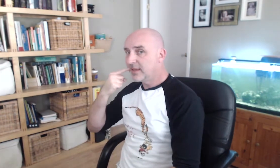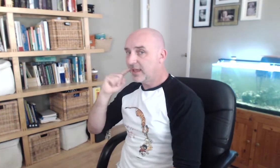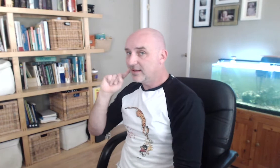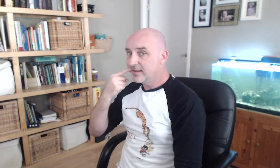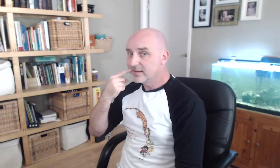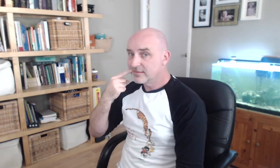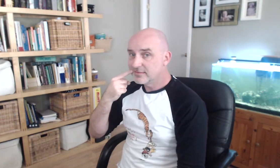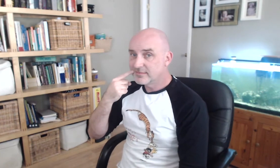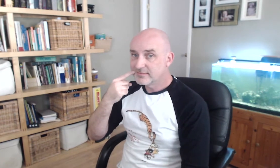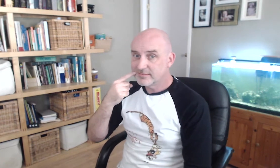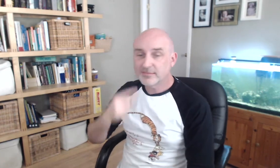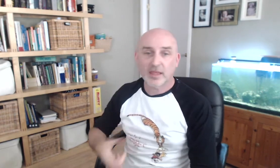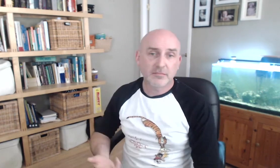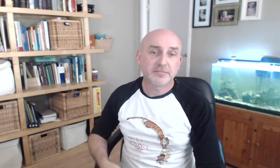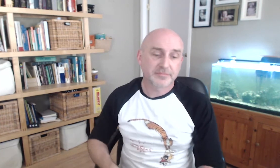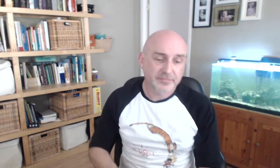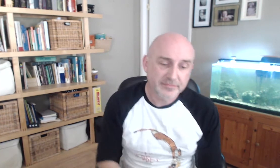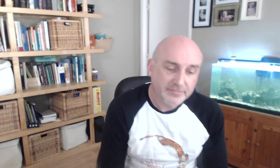candy. Okay.